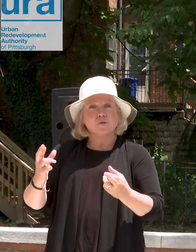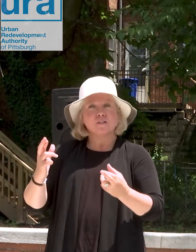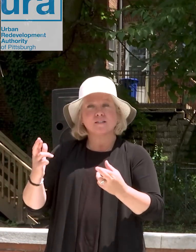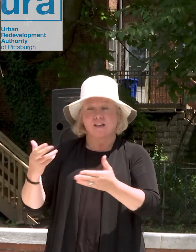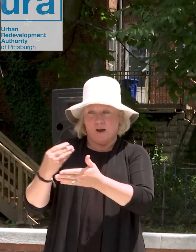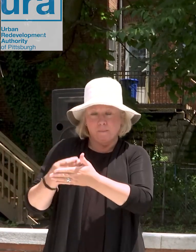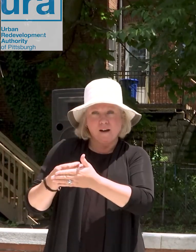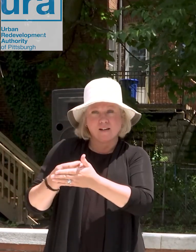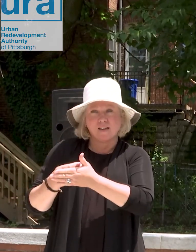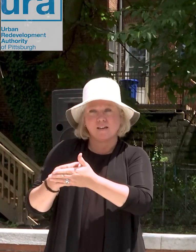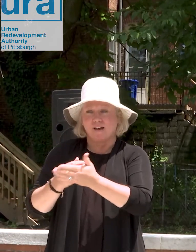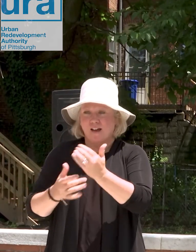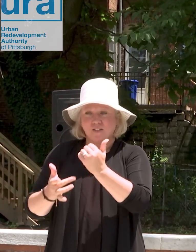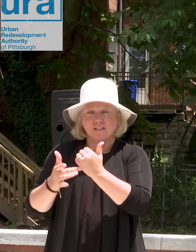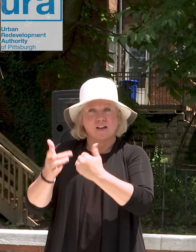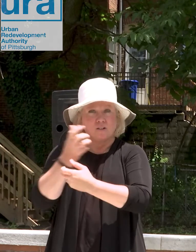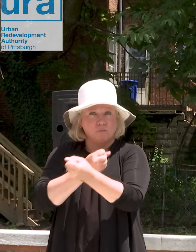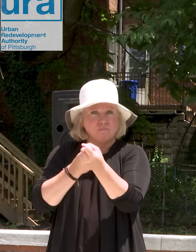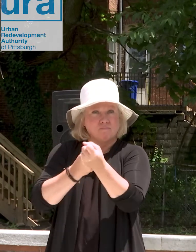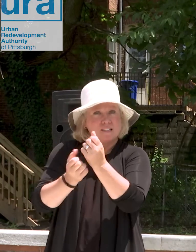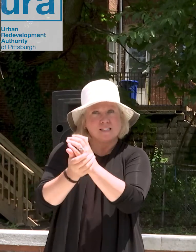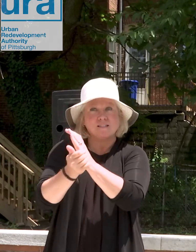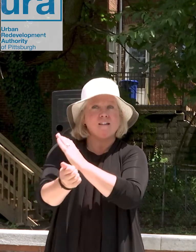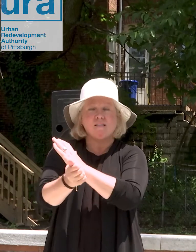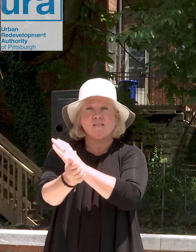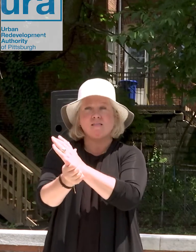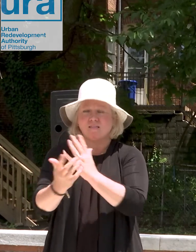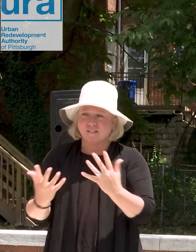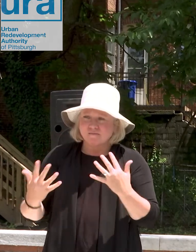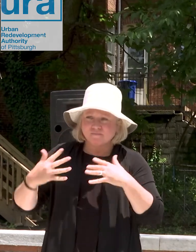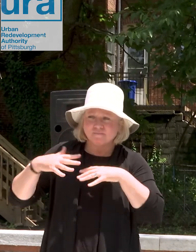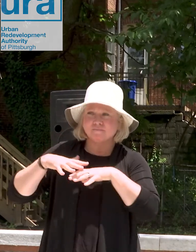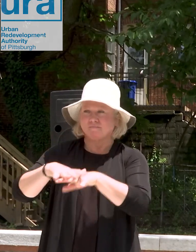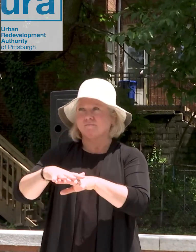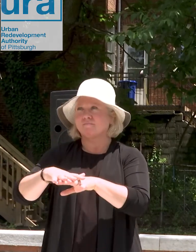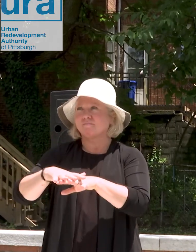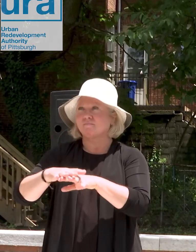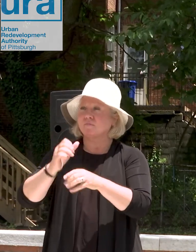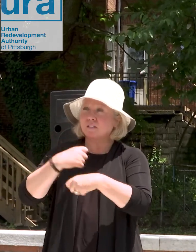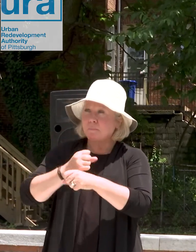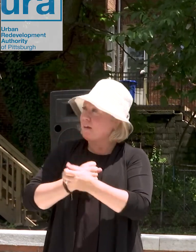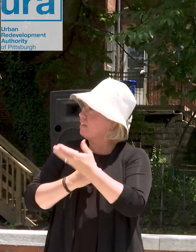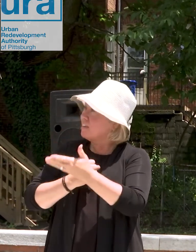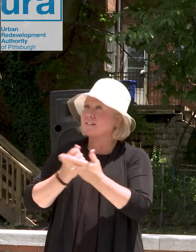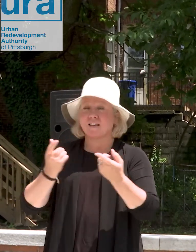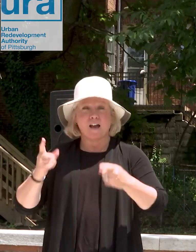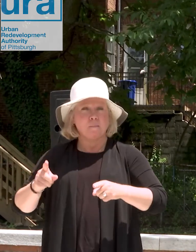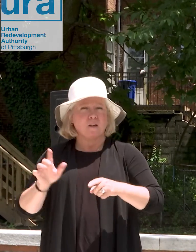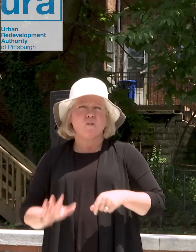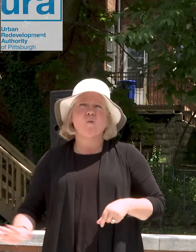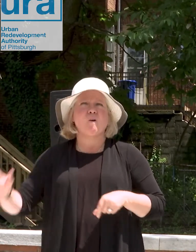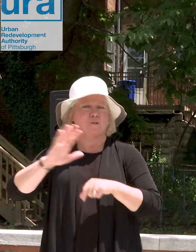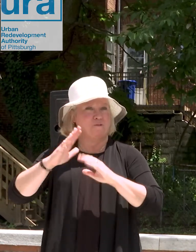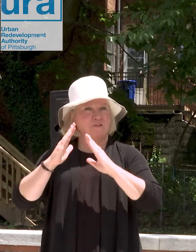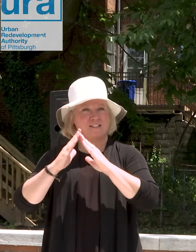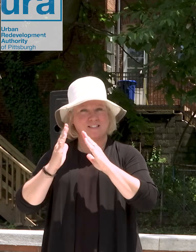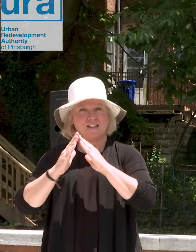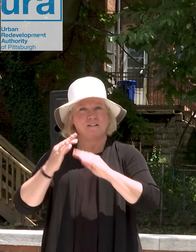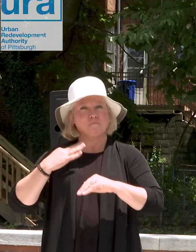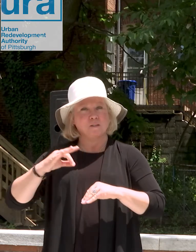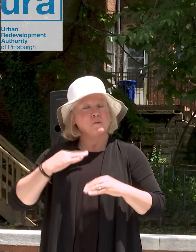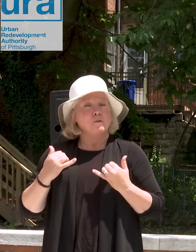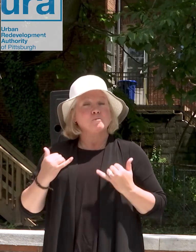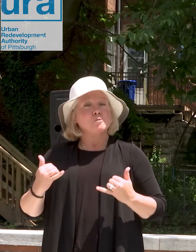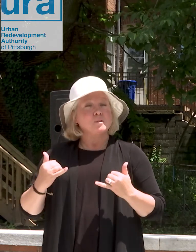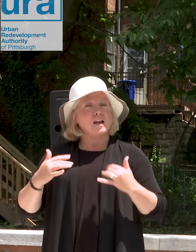and the technical expertise behind it to make what you see here happen all across the city of Pittsburgh. And so today's events will